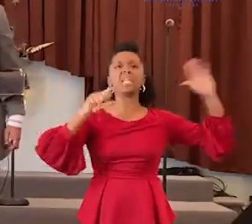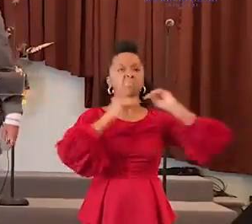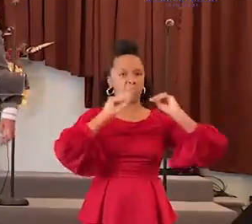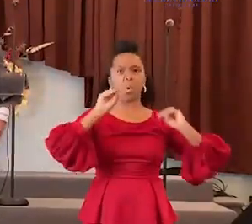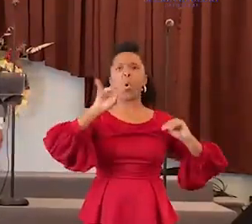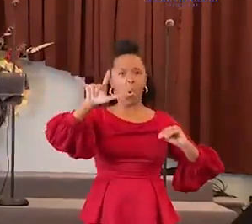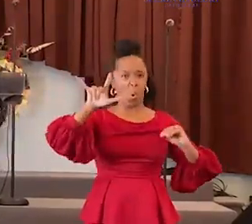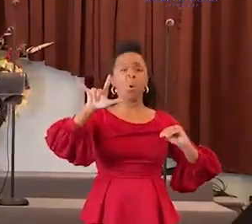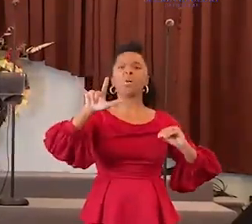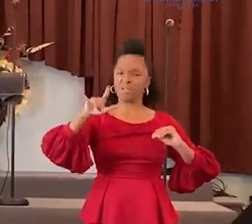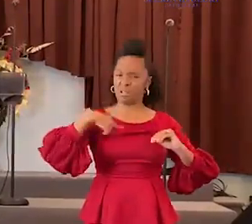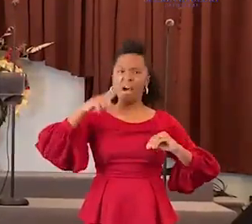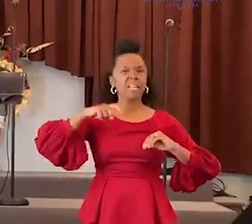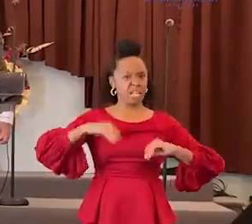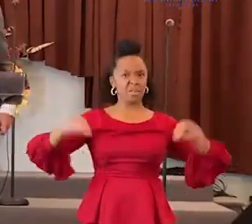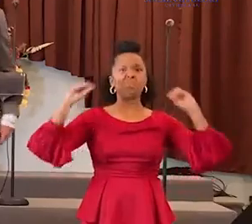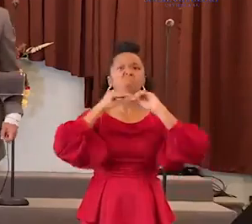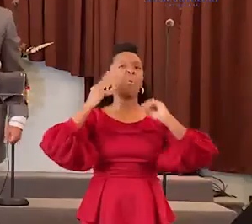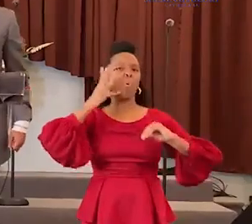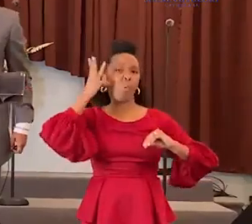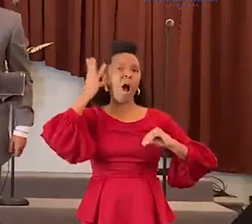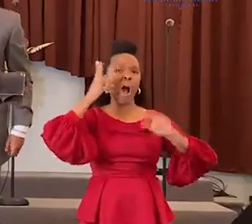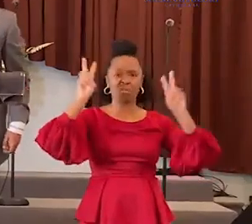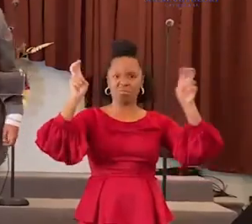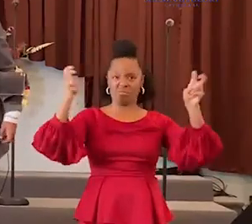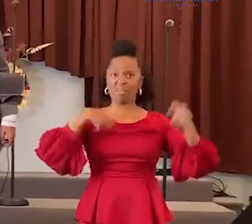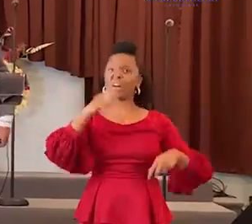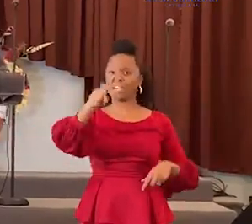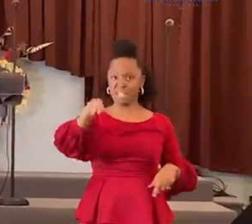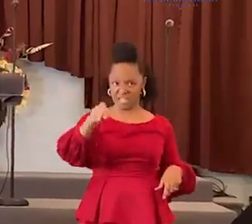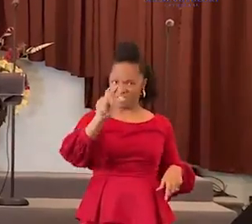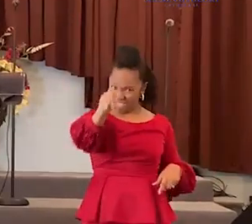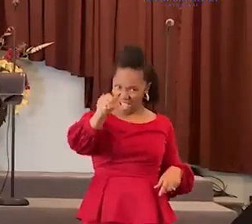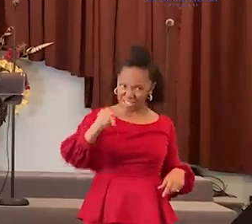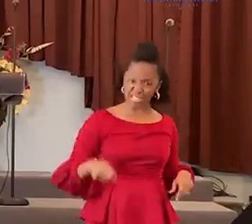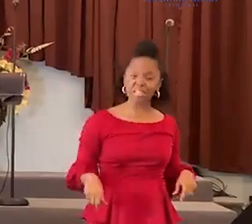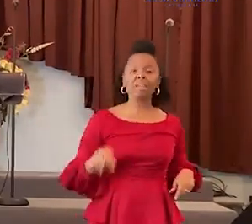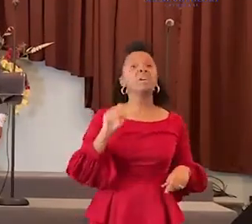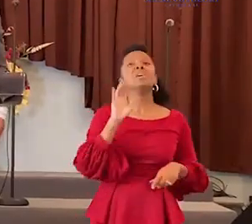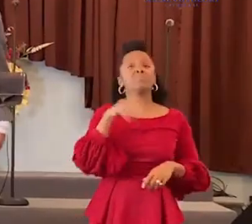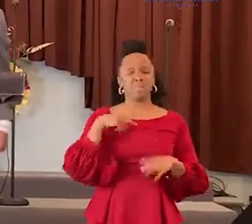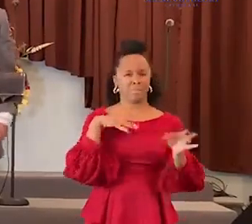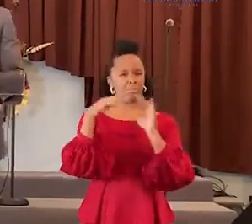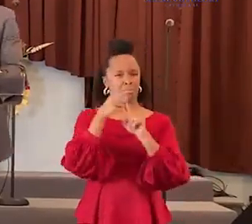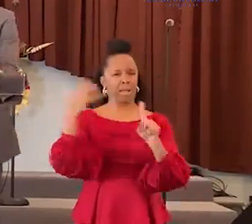need some more wine. Shine, yes, if we